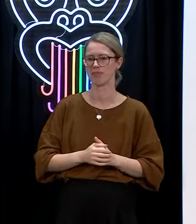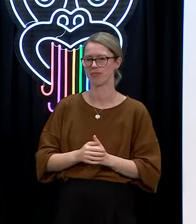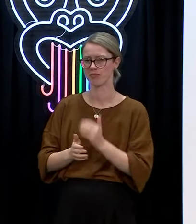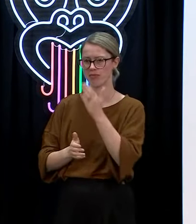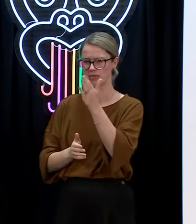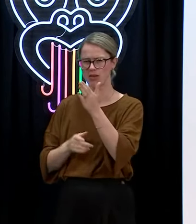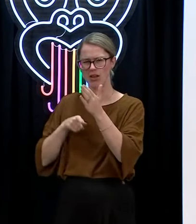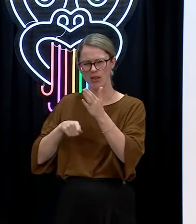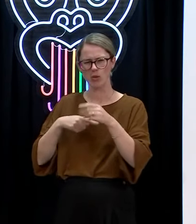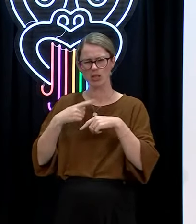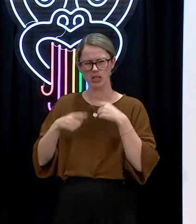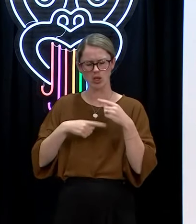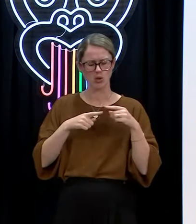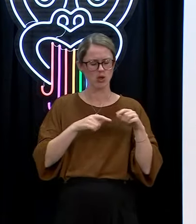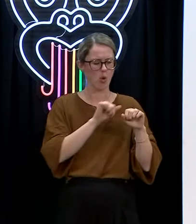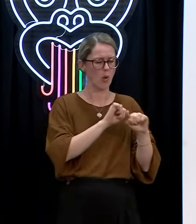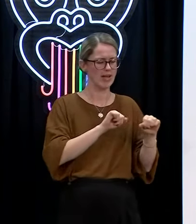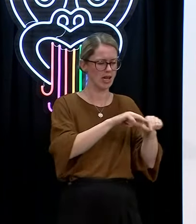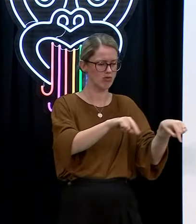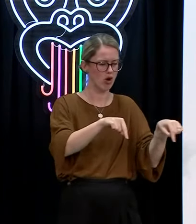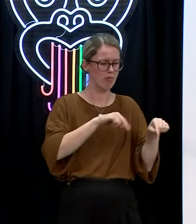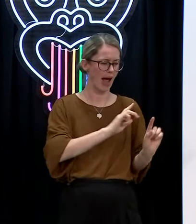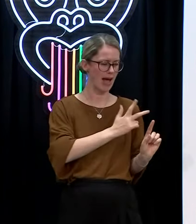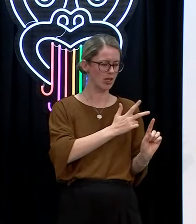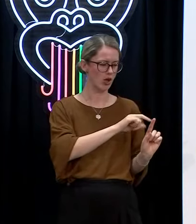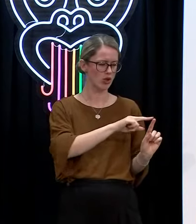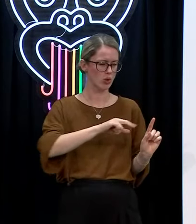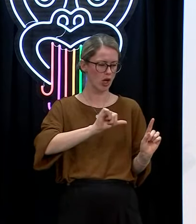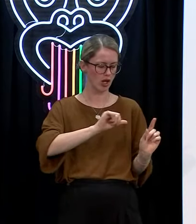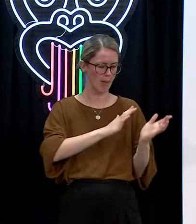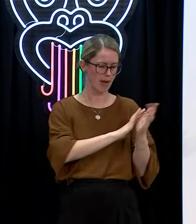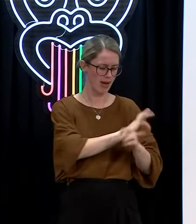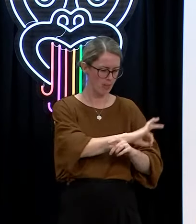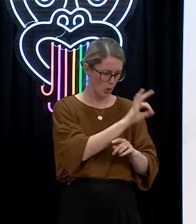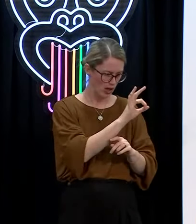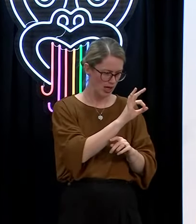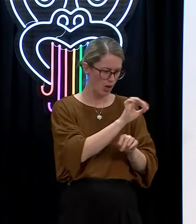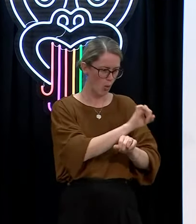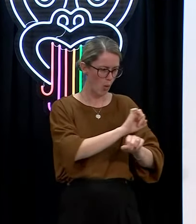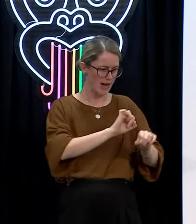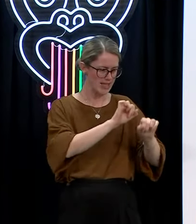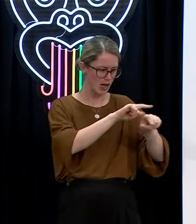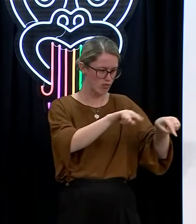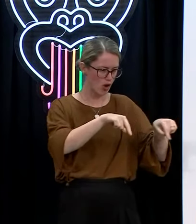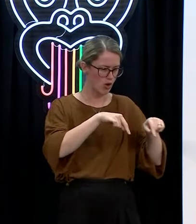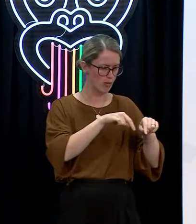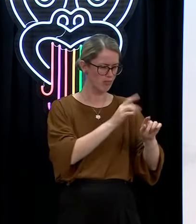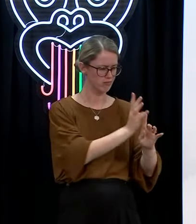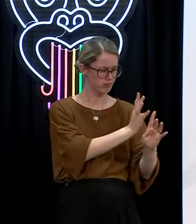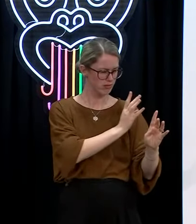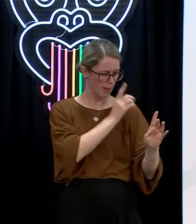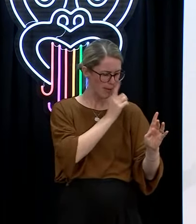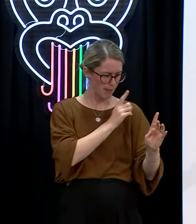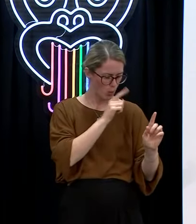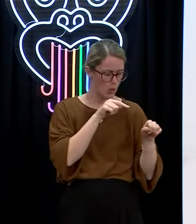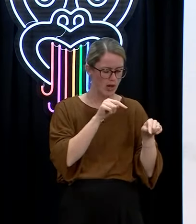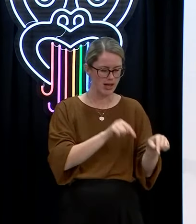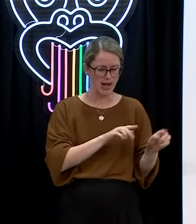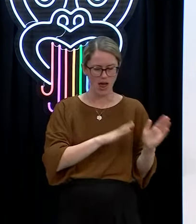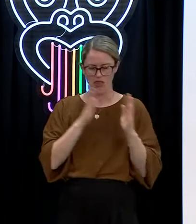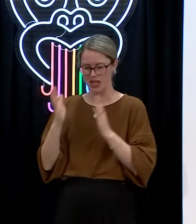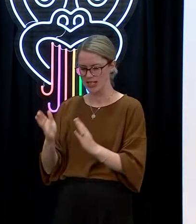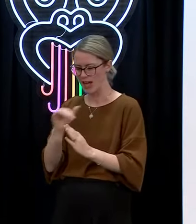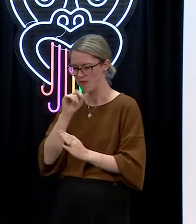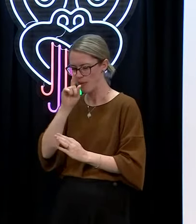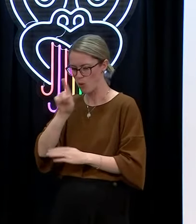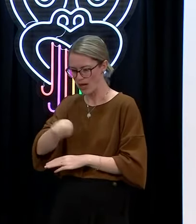that'll continue. So you'll have this lobby system, so the 8 till 9 on the Monday morning, that'll take place with those big bulk, and then any cancellations, people